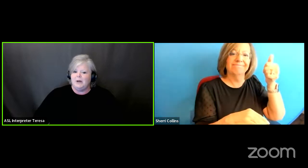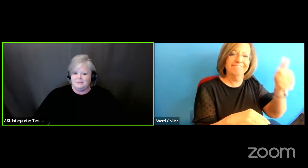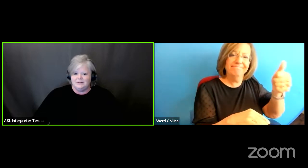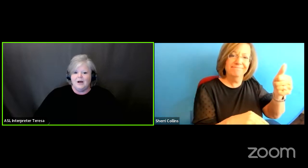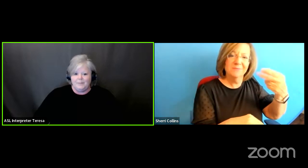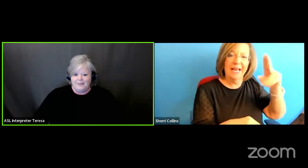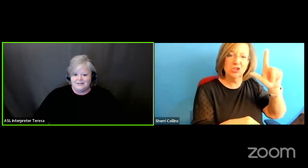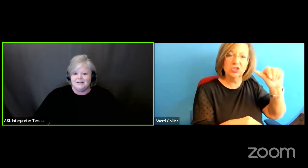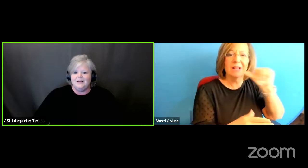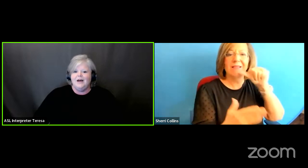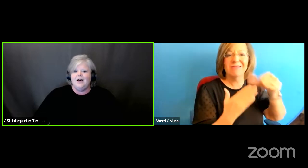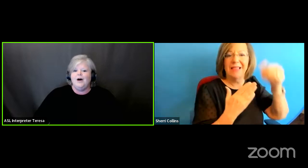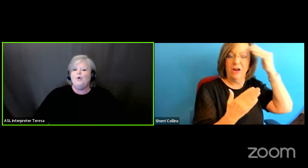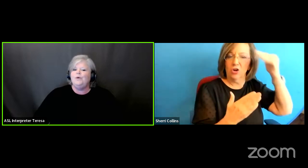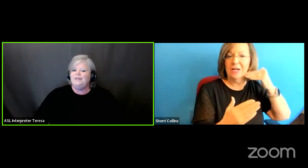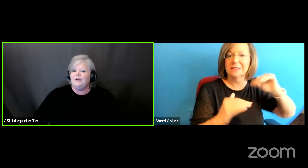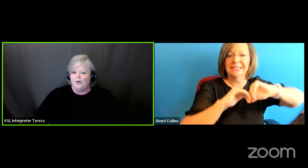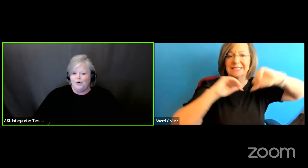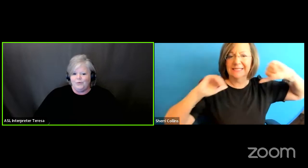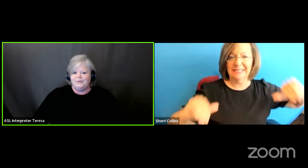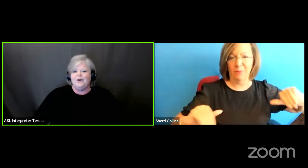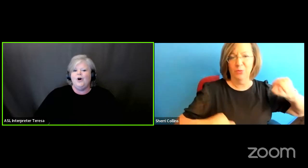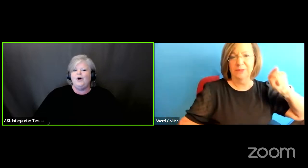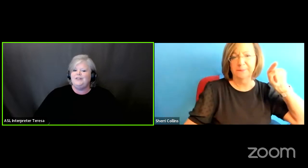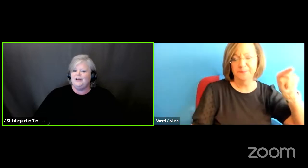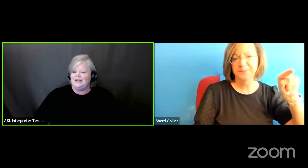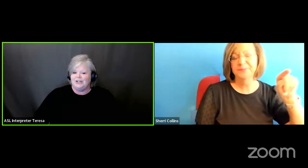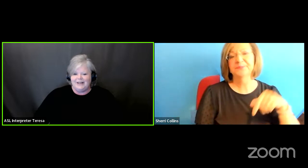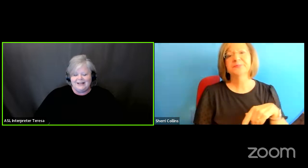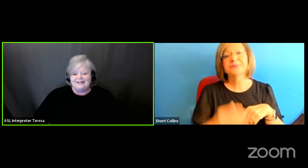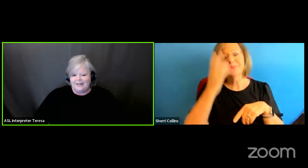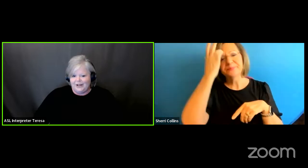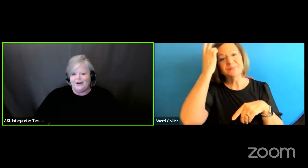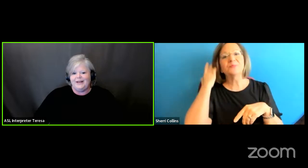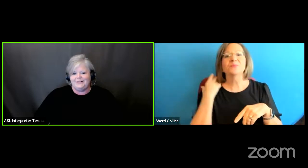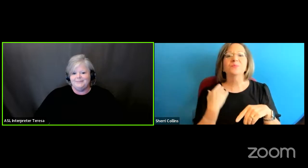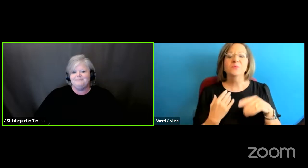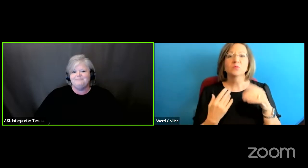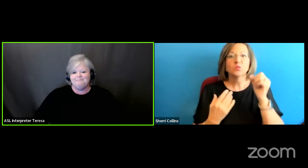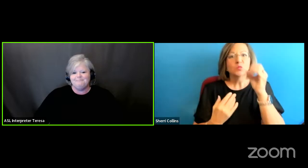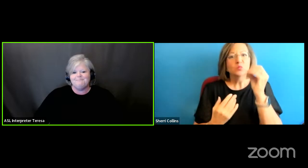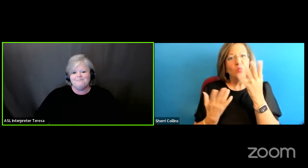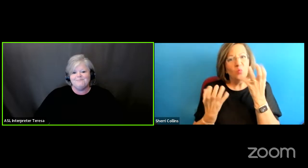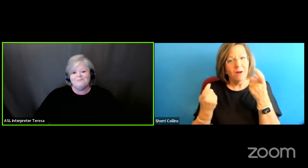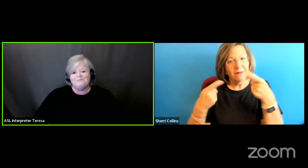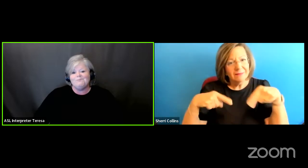limited response comment on their own, on their HLA letterhead.